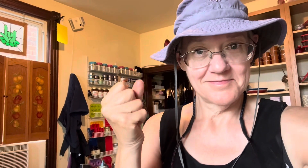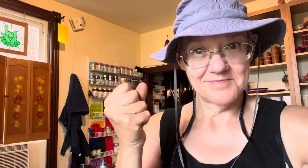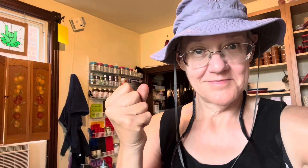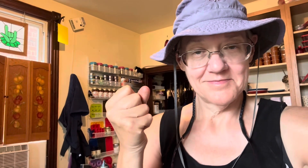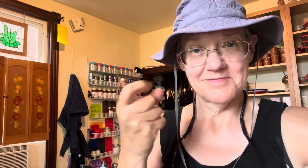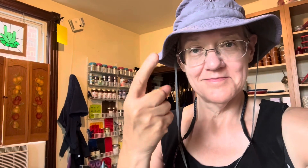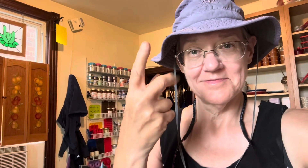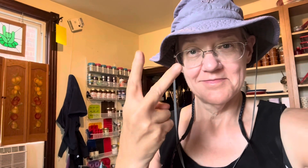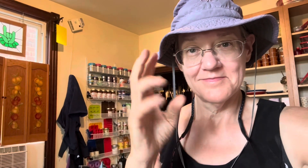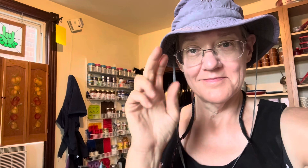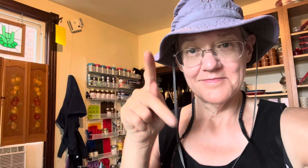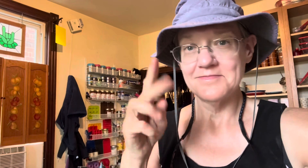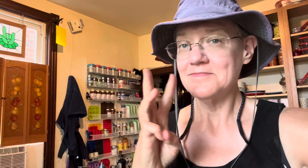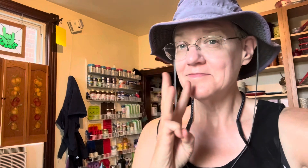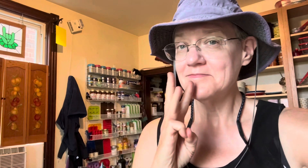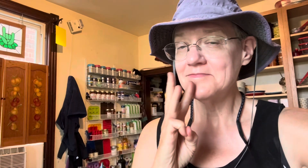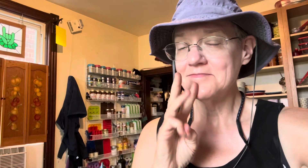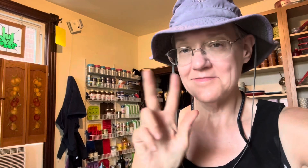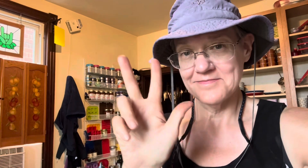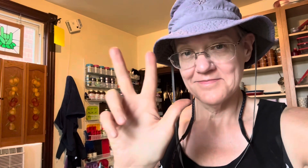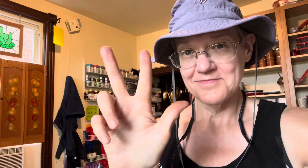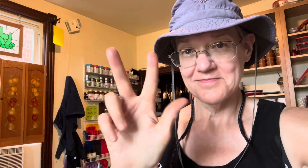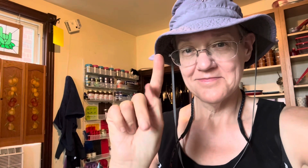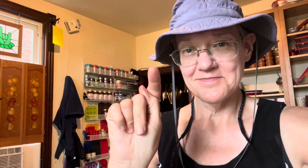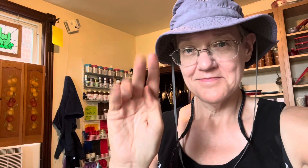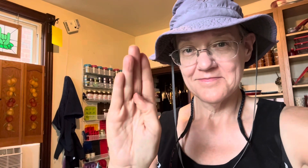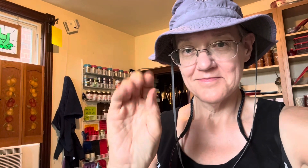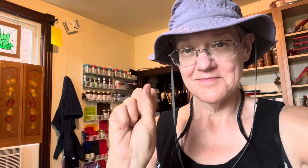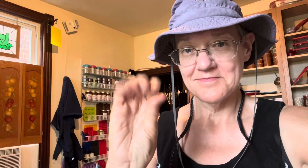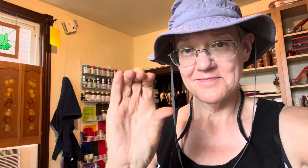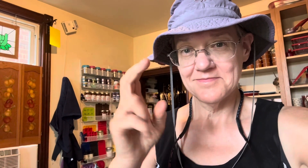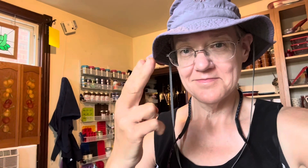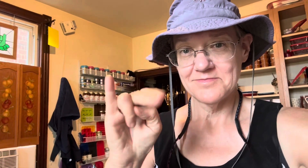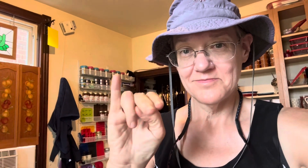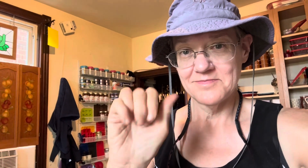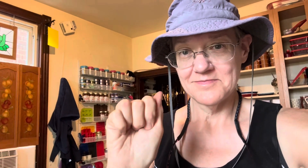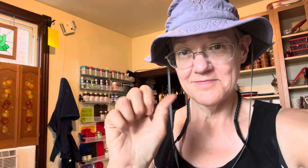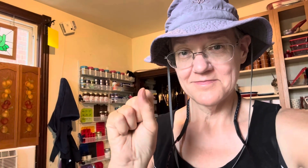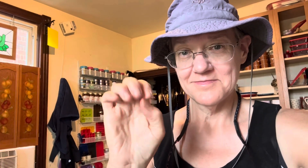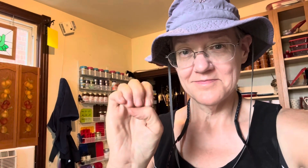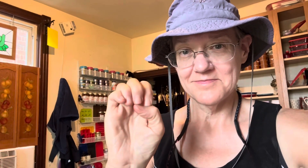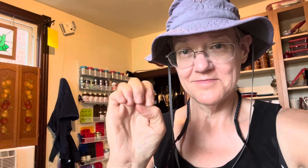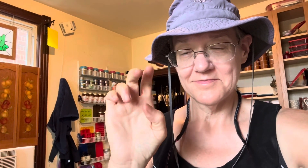coconut milk, half a cup of water, and 3 tablespoons of chia seeds.